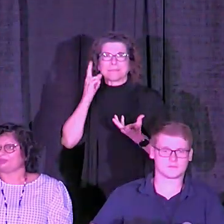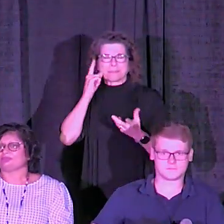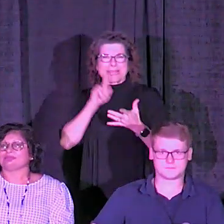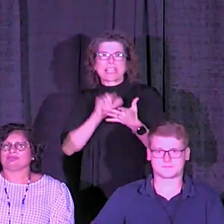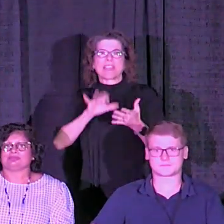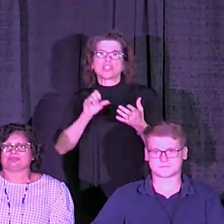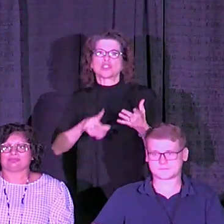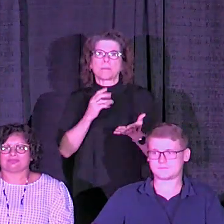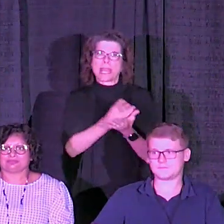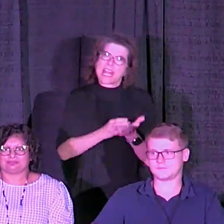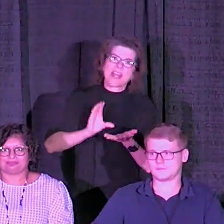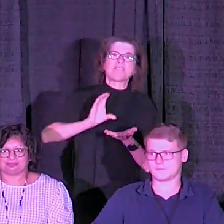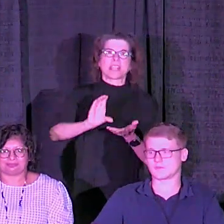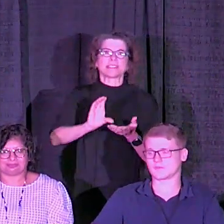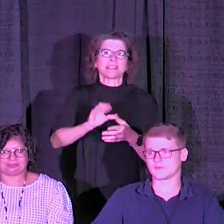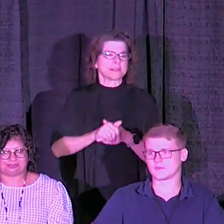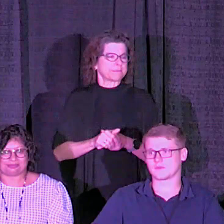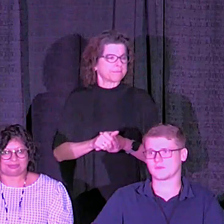Thank you for that.